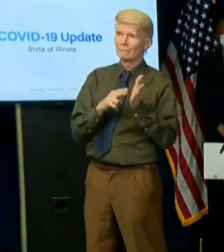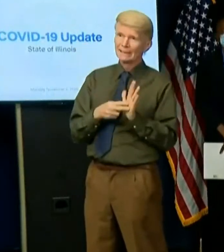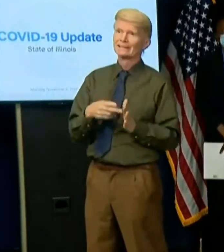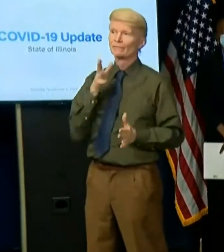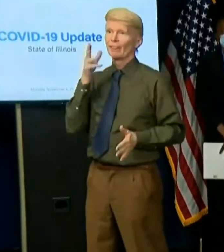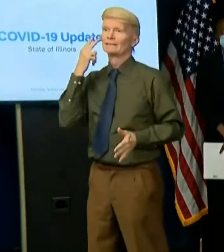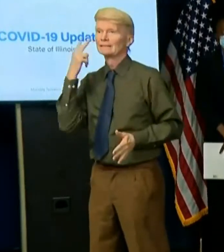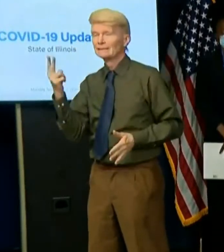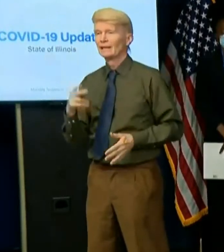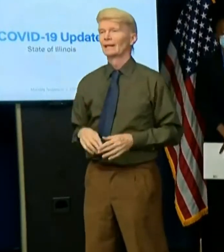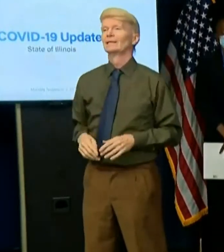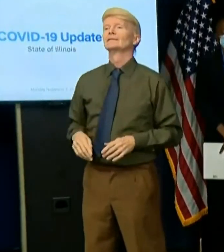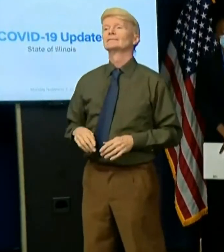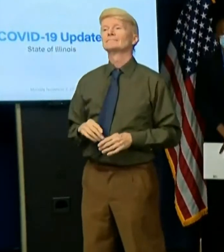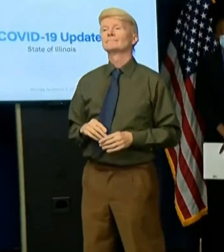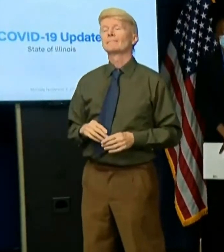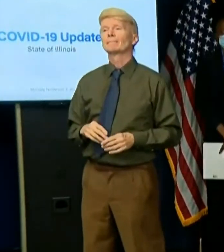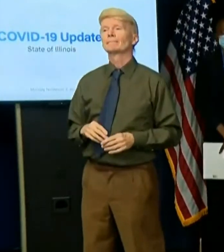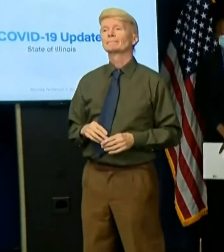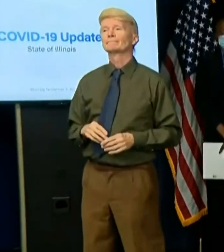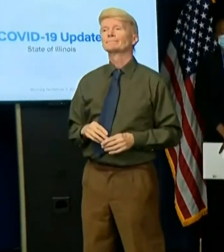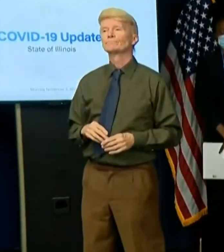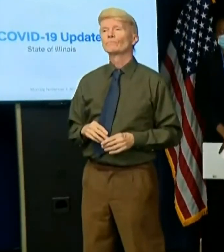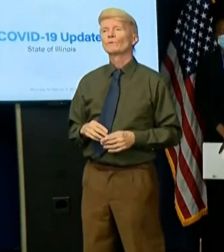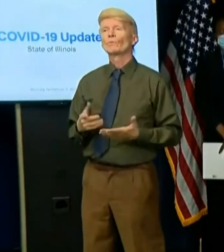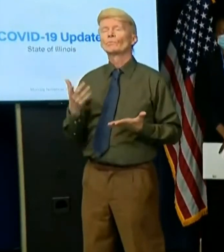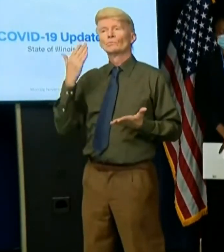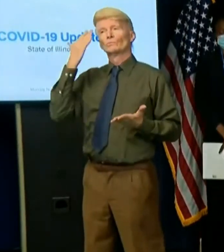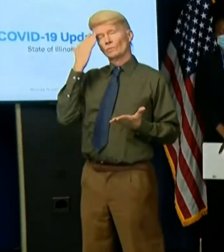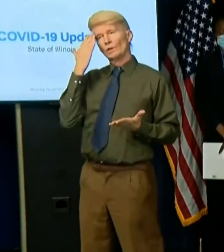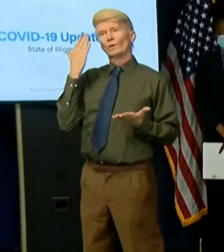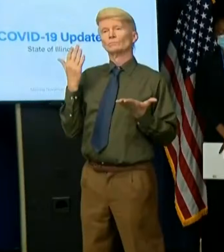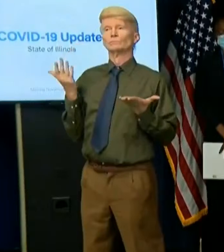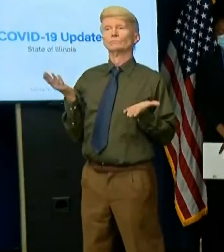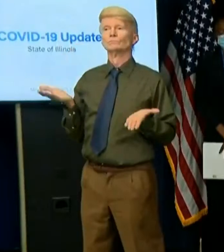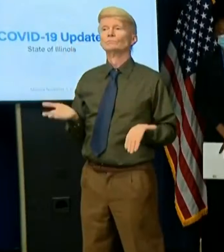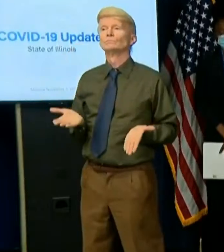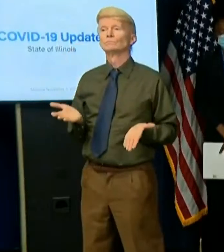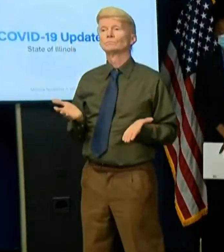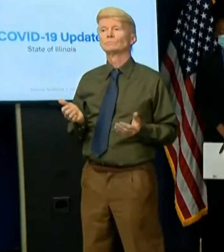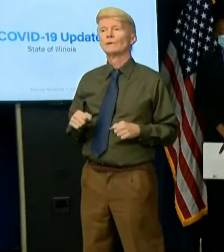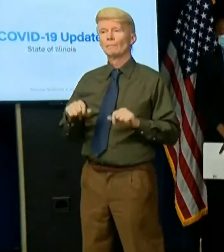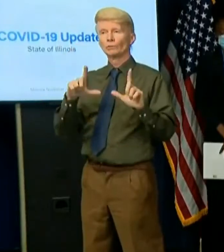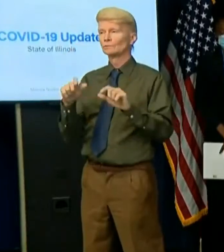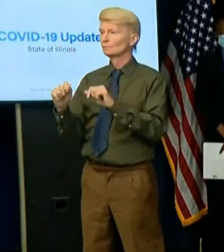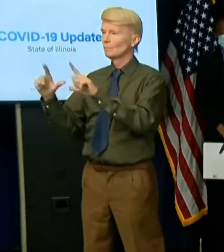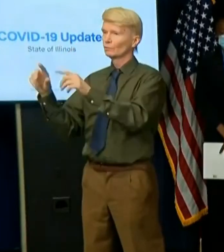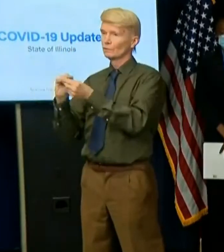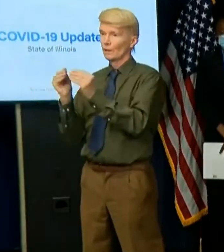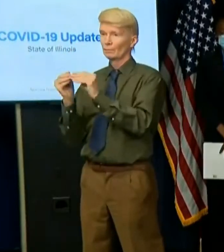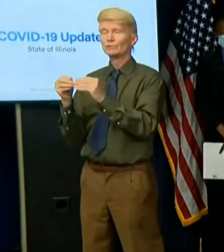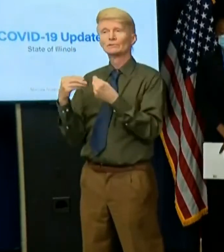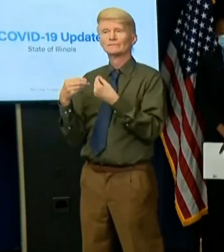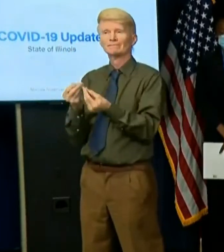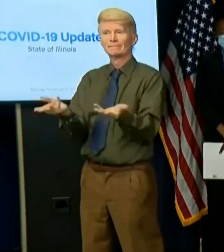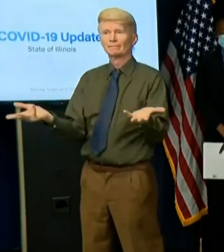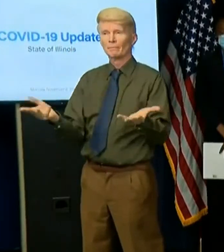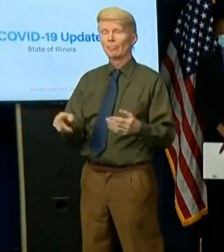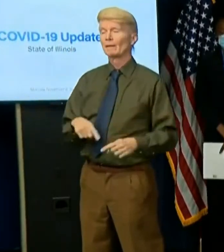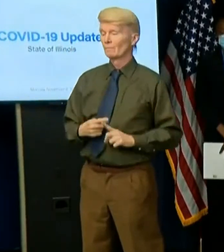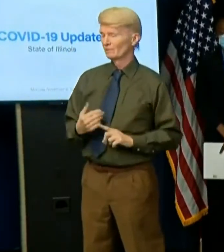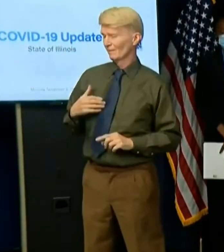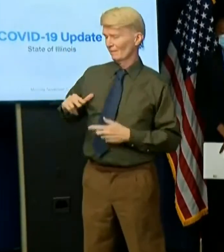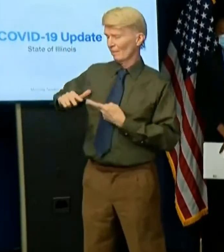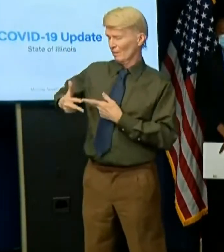moving, you're seeing test positivity moving and vice versa. So we post both of those numbers. There's a third measure